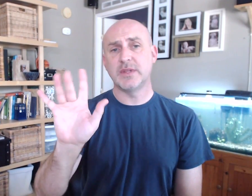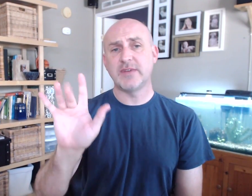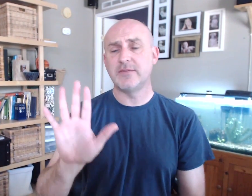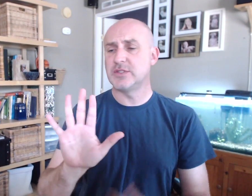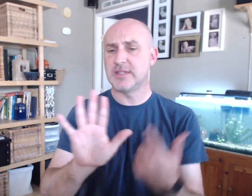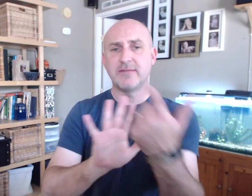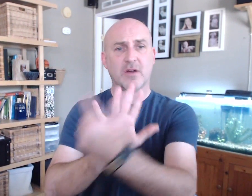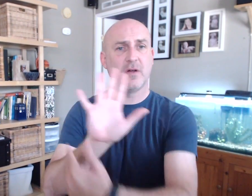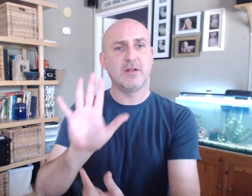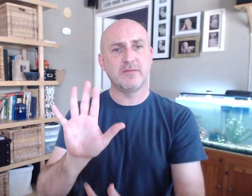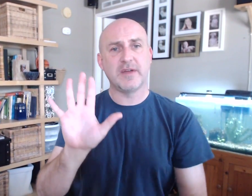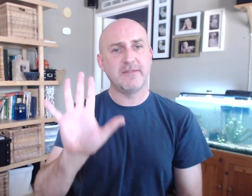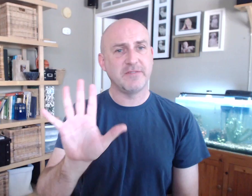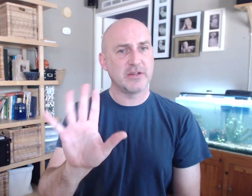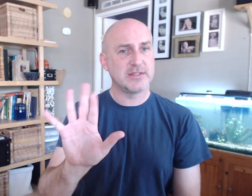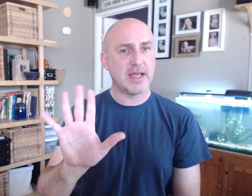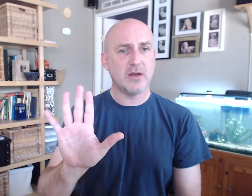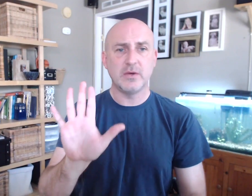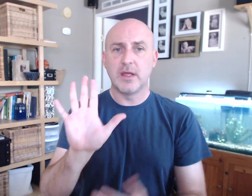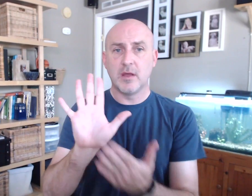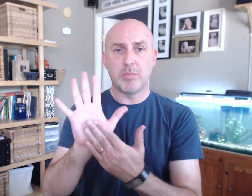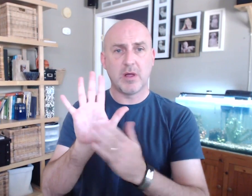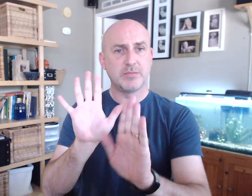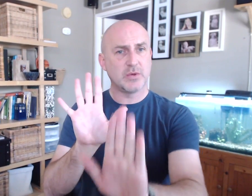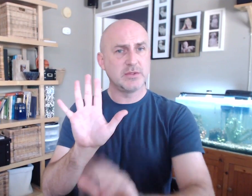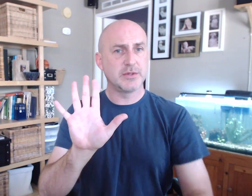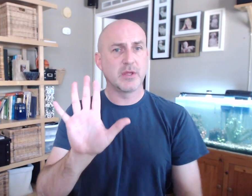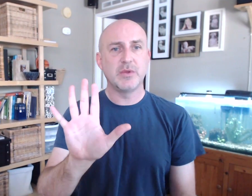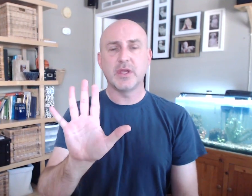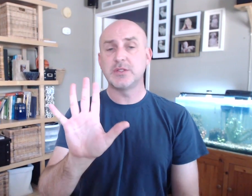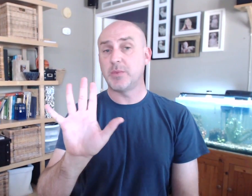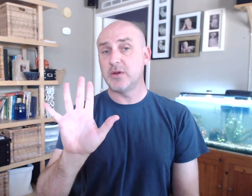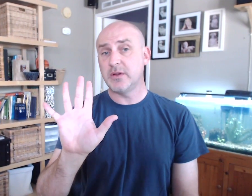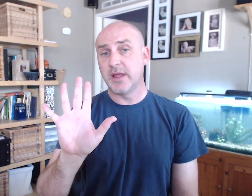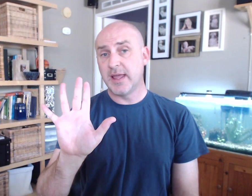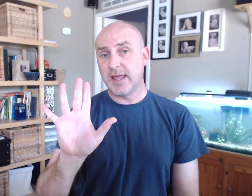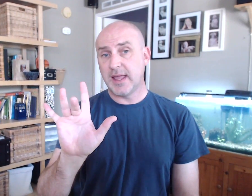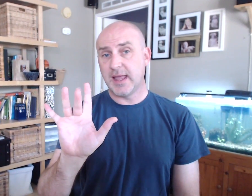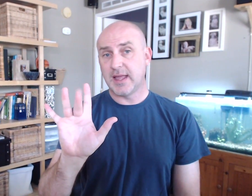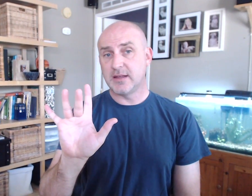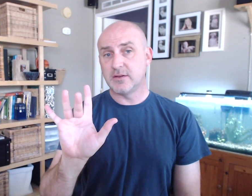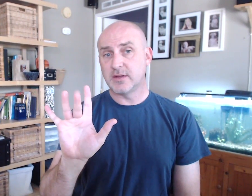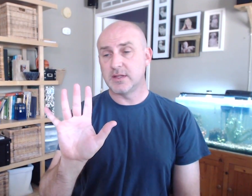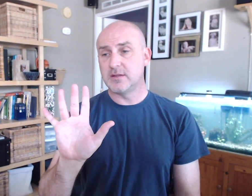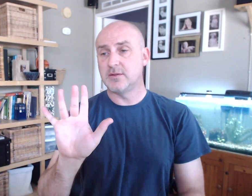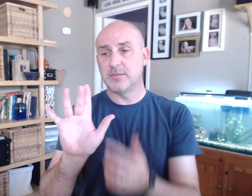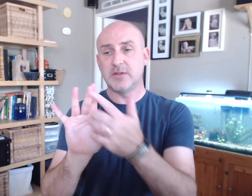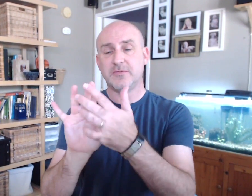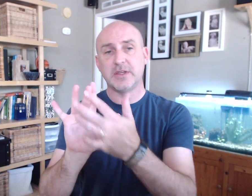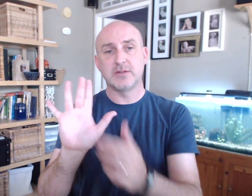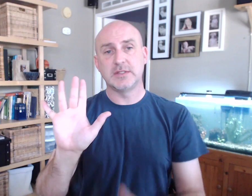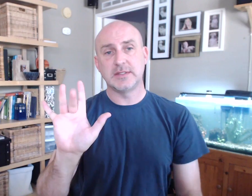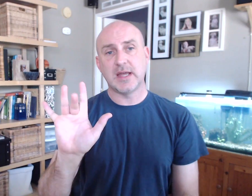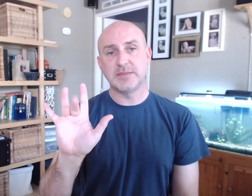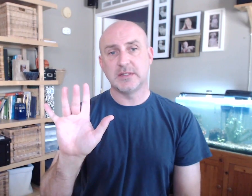25, you just have all 5 fingers out, palm towards your communication partner, and you're going to do the middle finger just taps in.